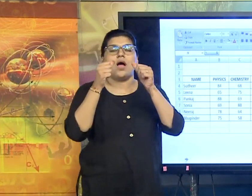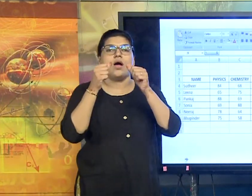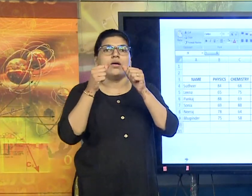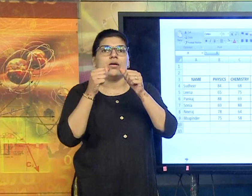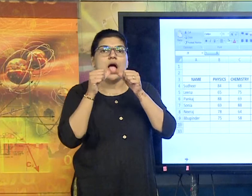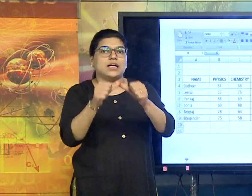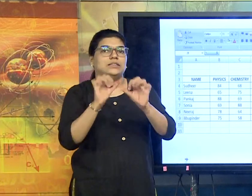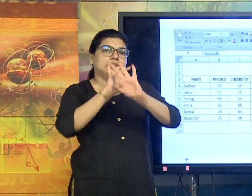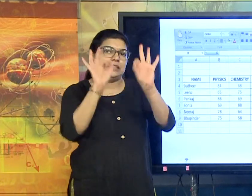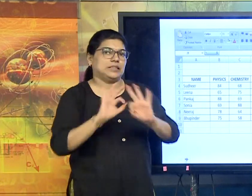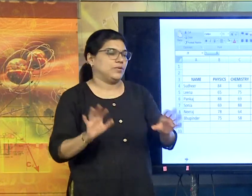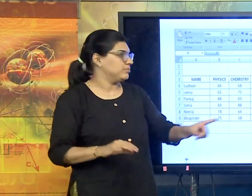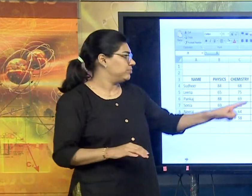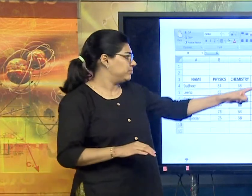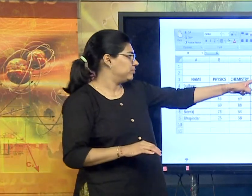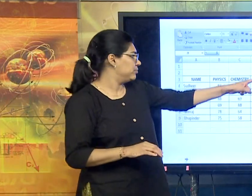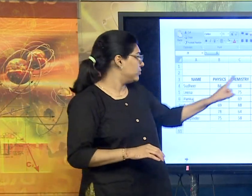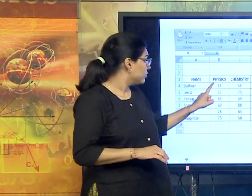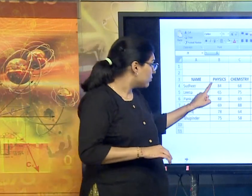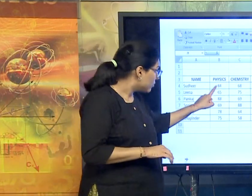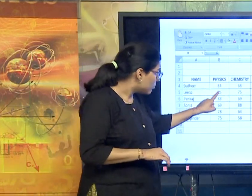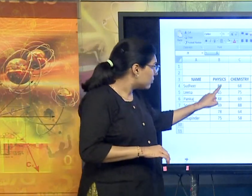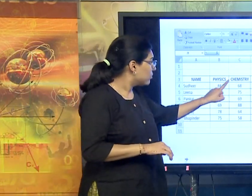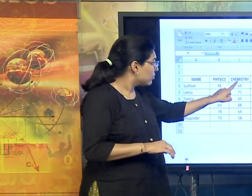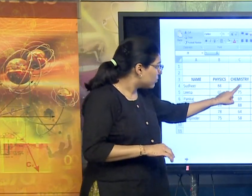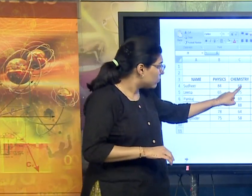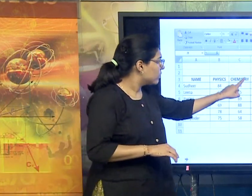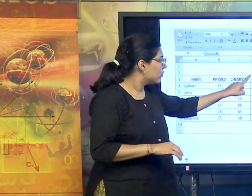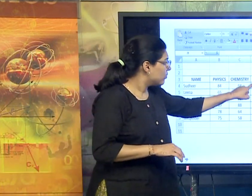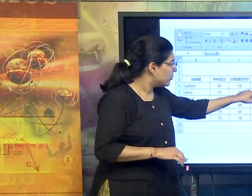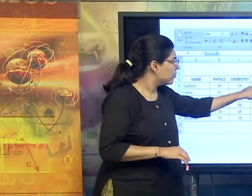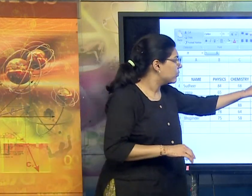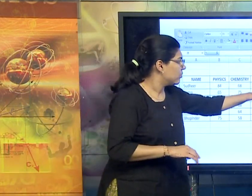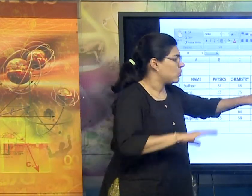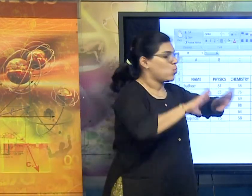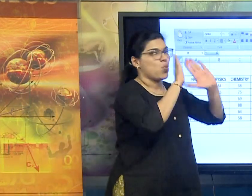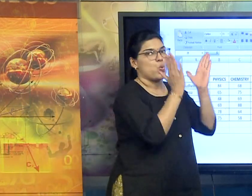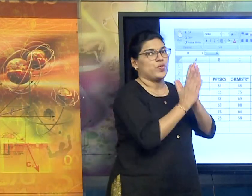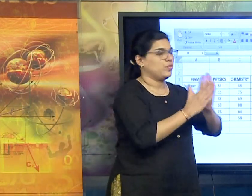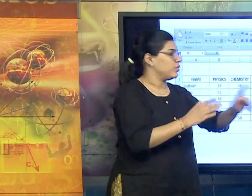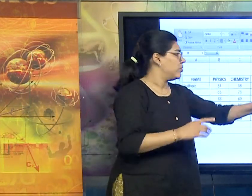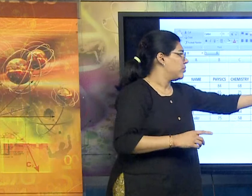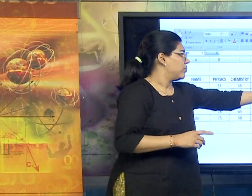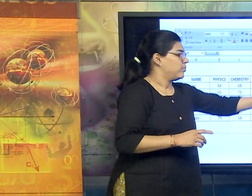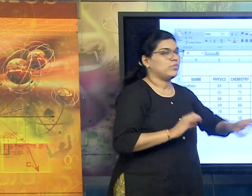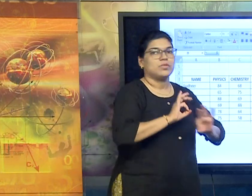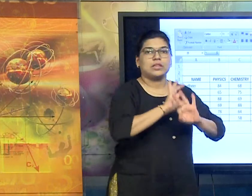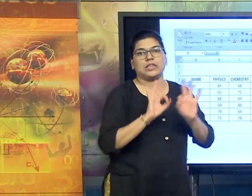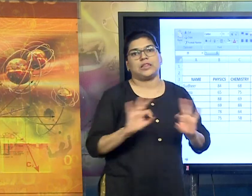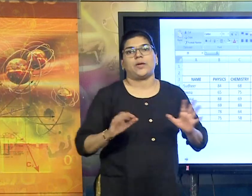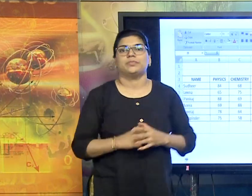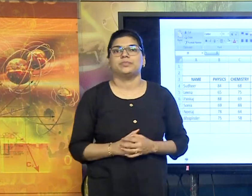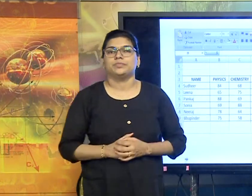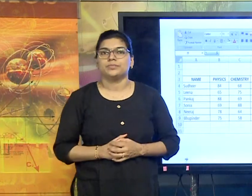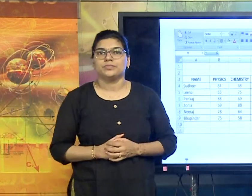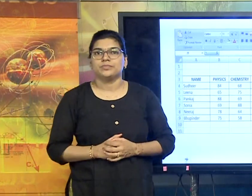we will get the result. That is 318. This is the total, it will come